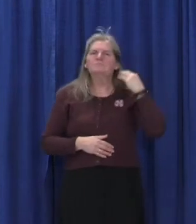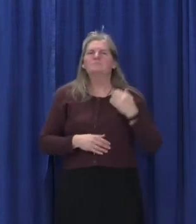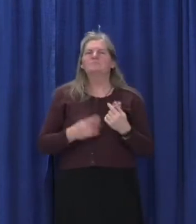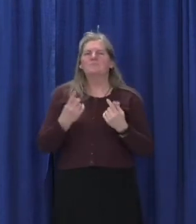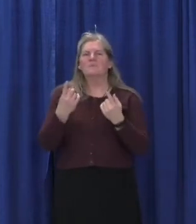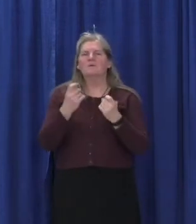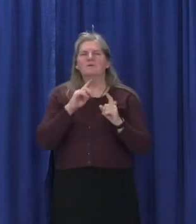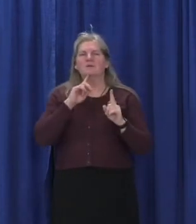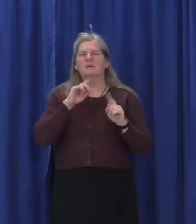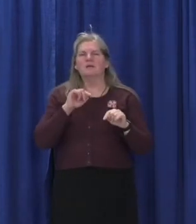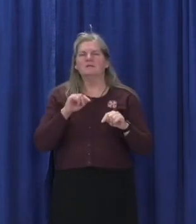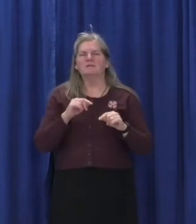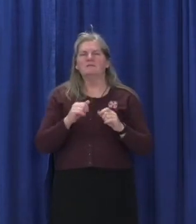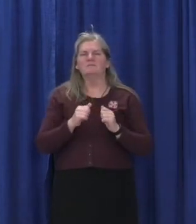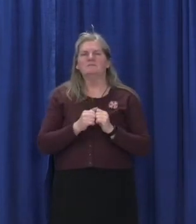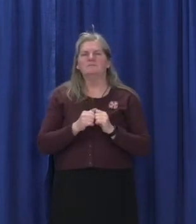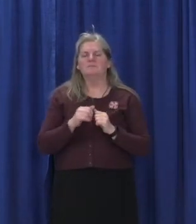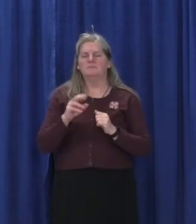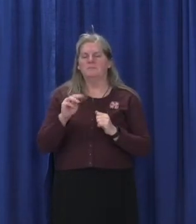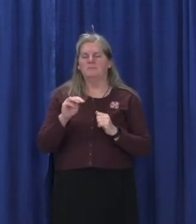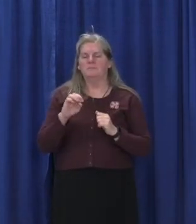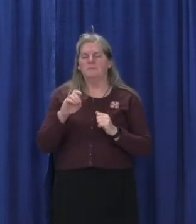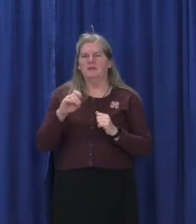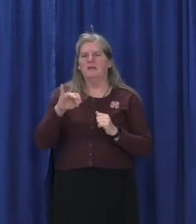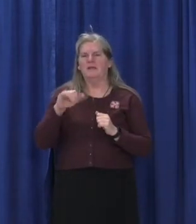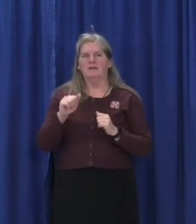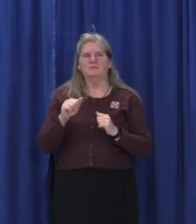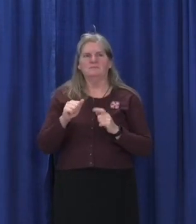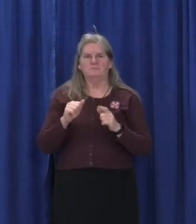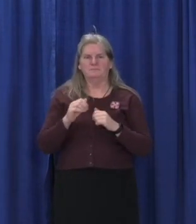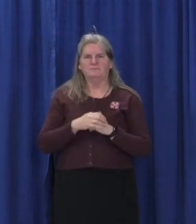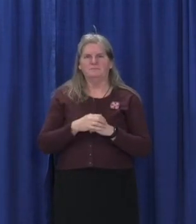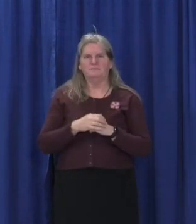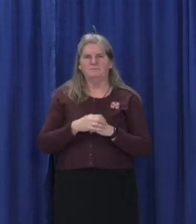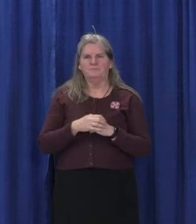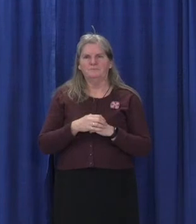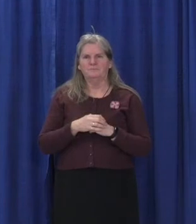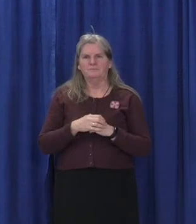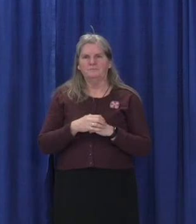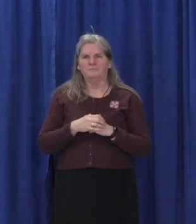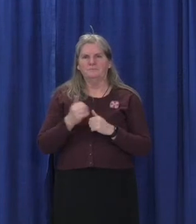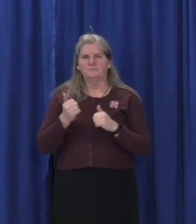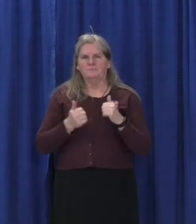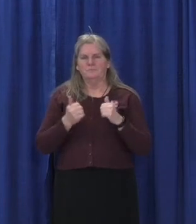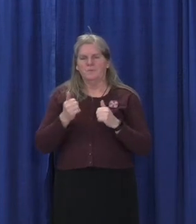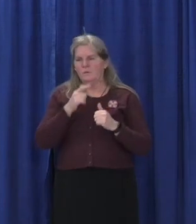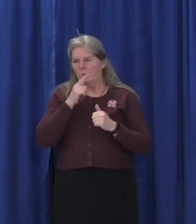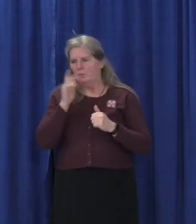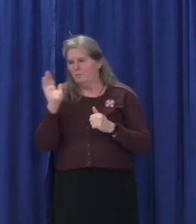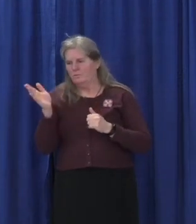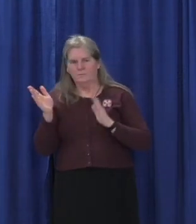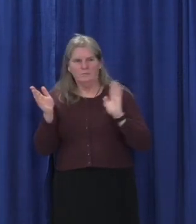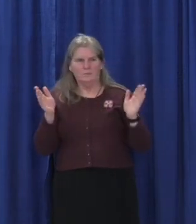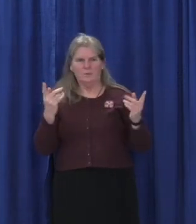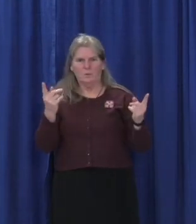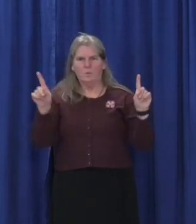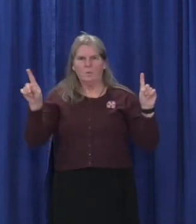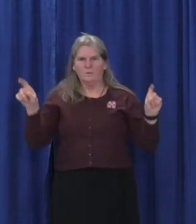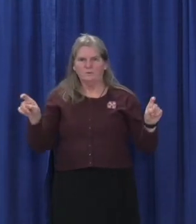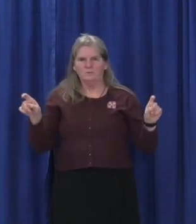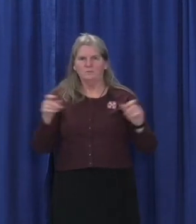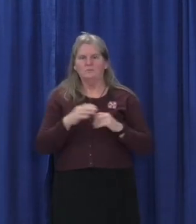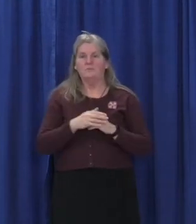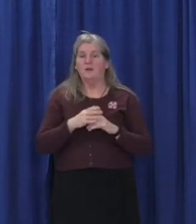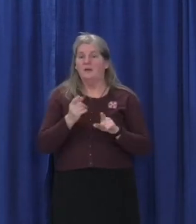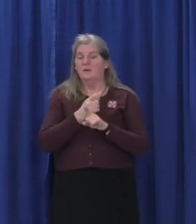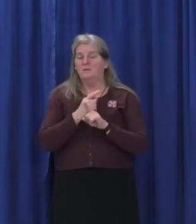and answer session with media. A reminder to reporters, please identify which speaker you would like to answer your question before you start, and please also